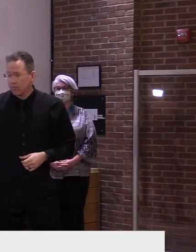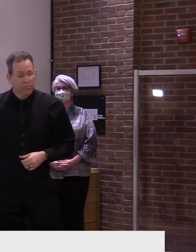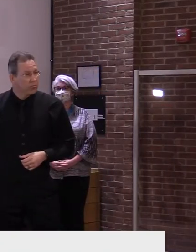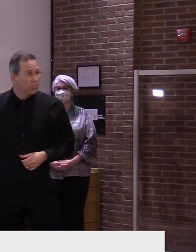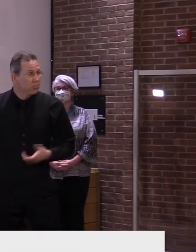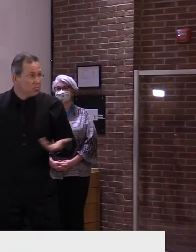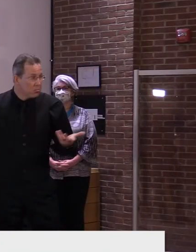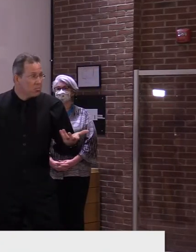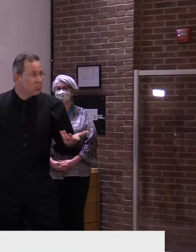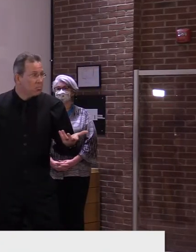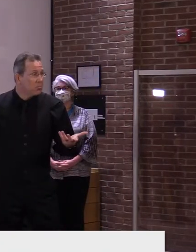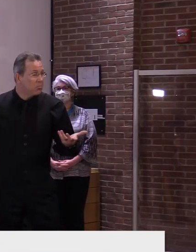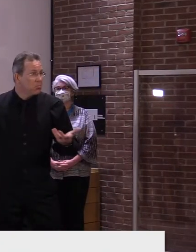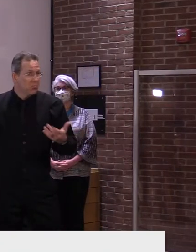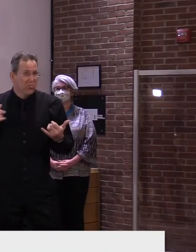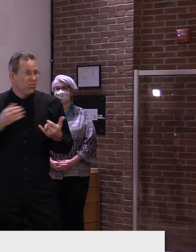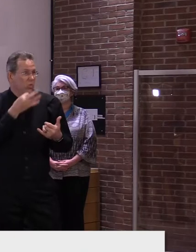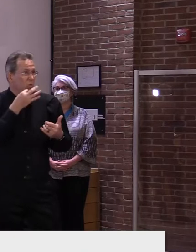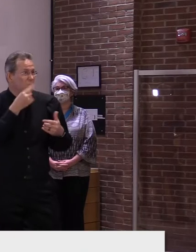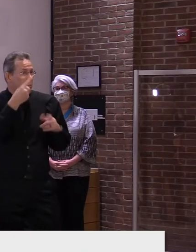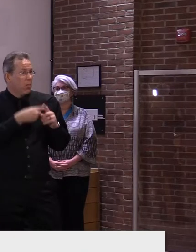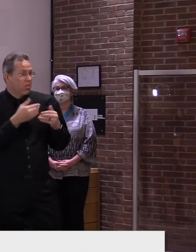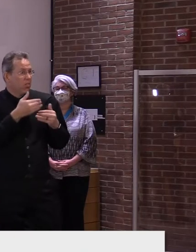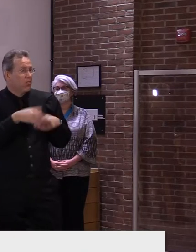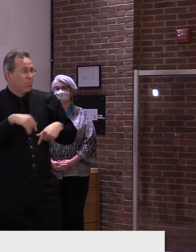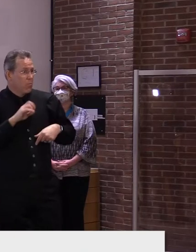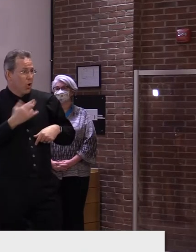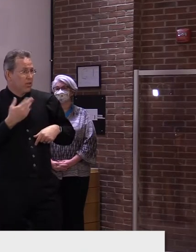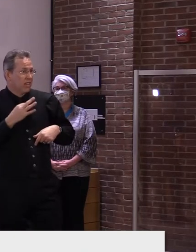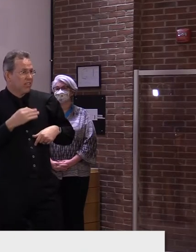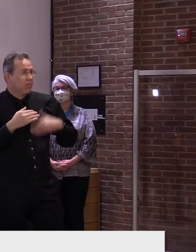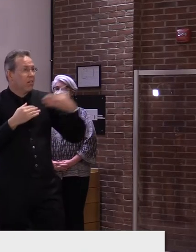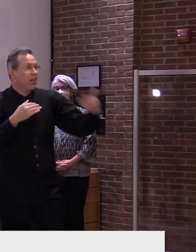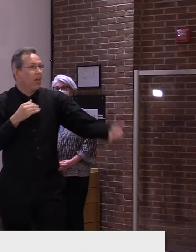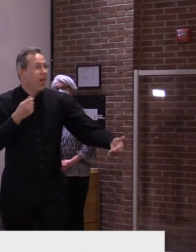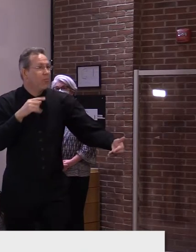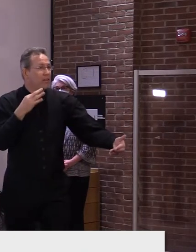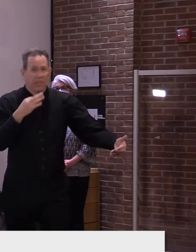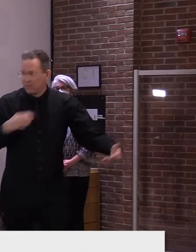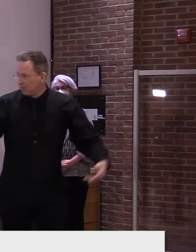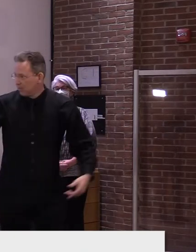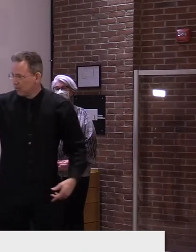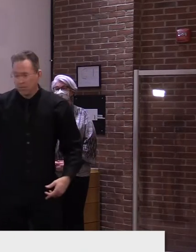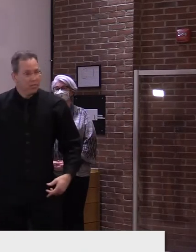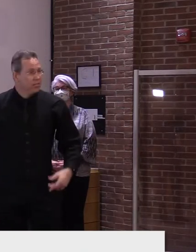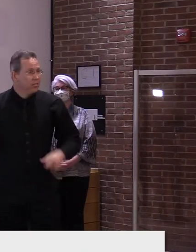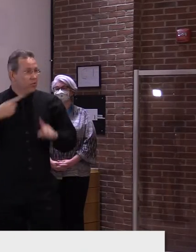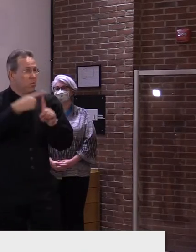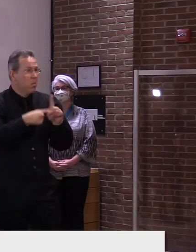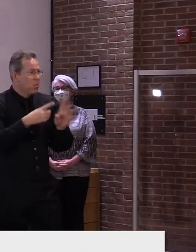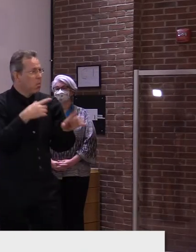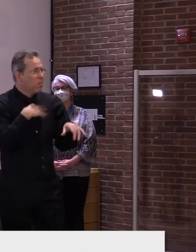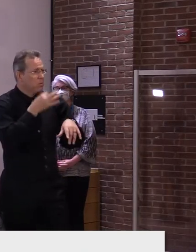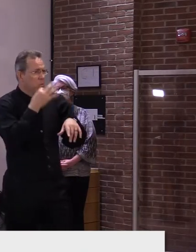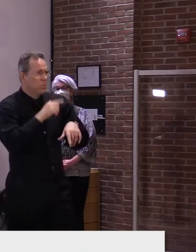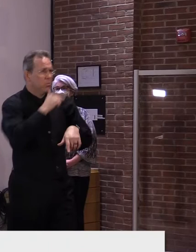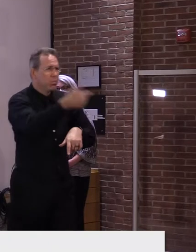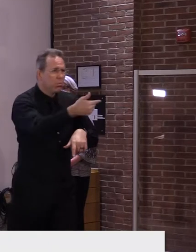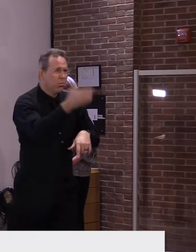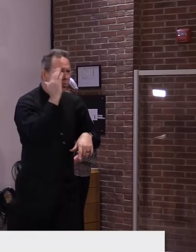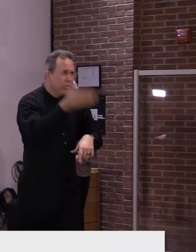today. That's pretty rapid, the way things are going. And then within 2 months of that, you will be fully